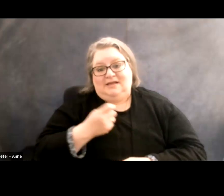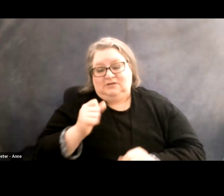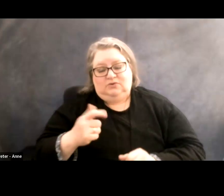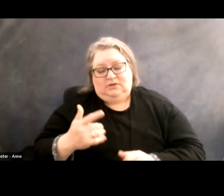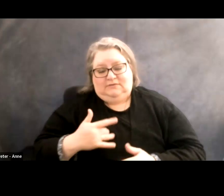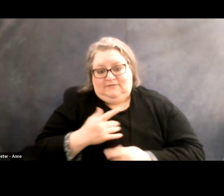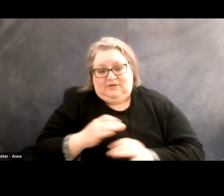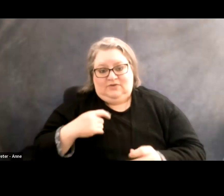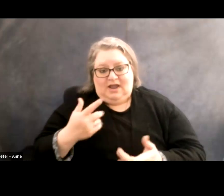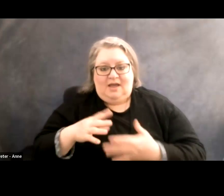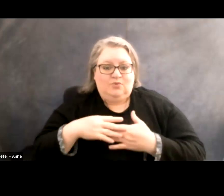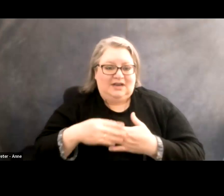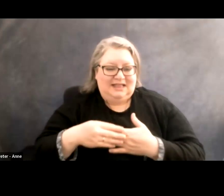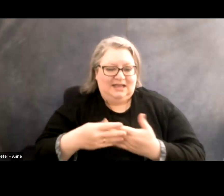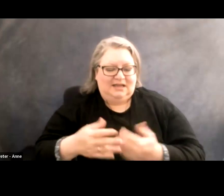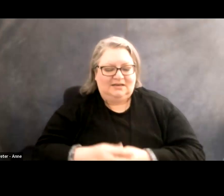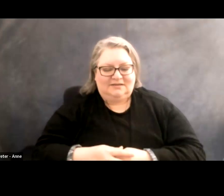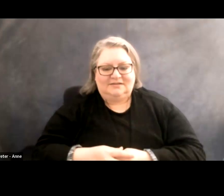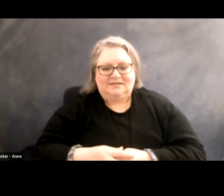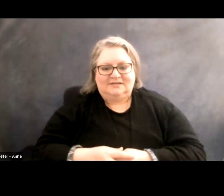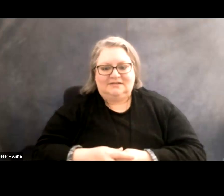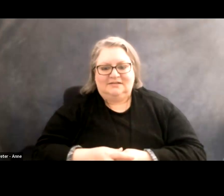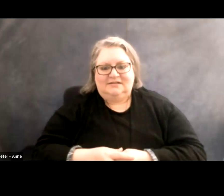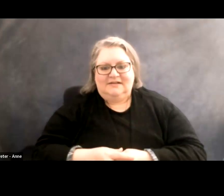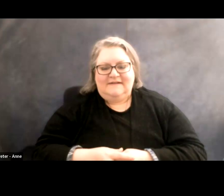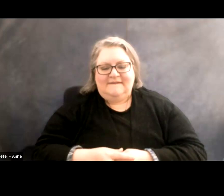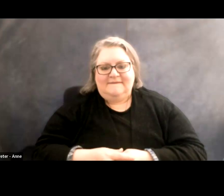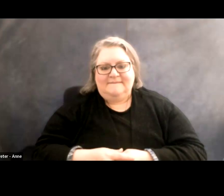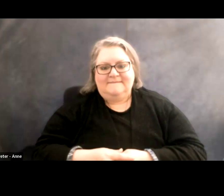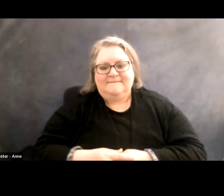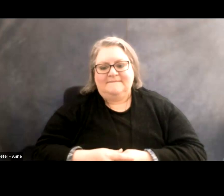I'm actually pretty lenient, but